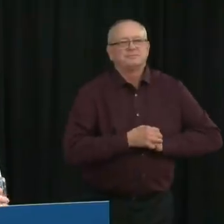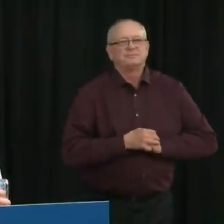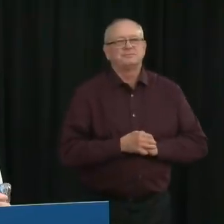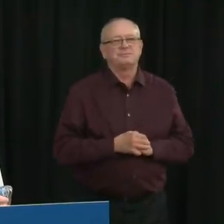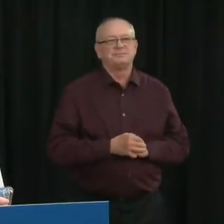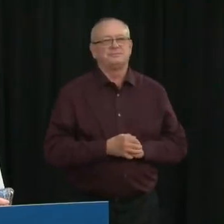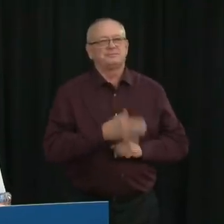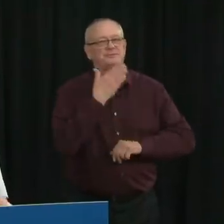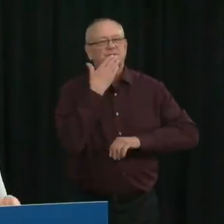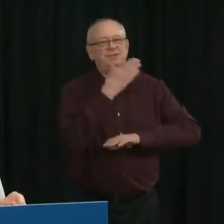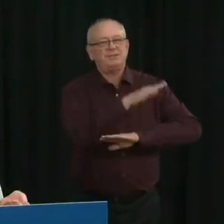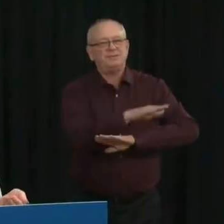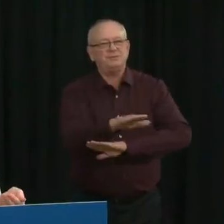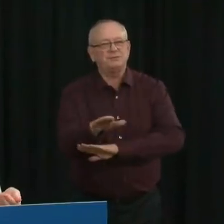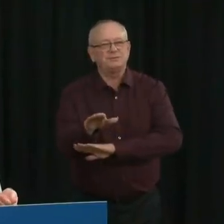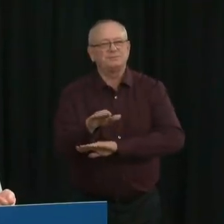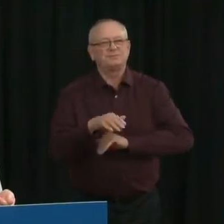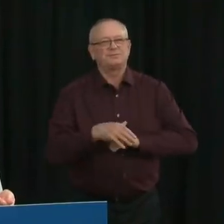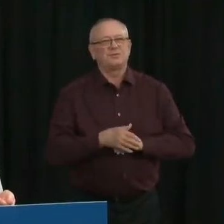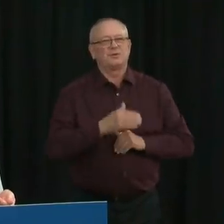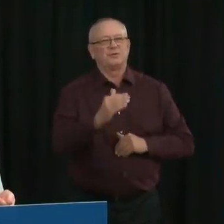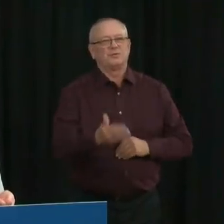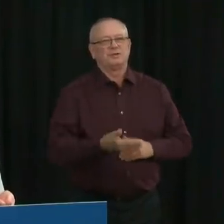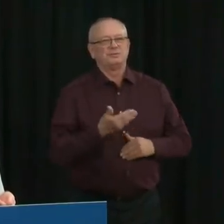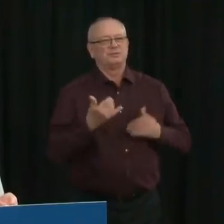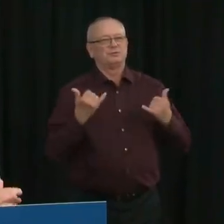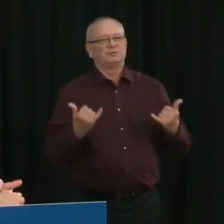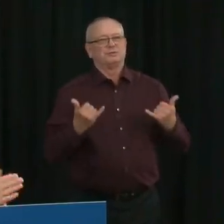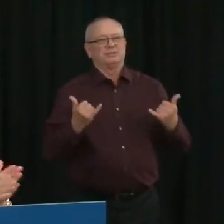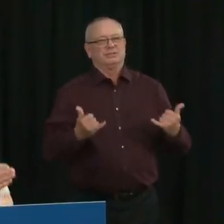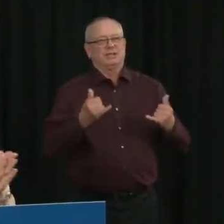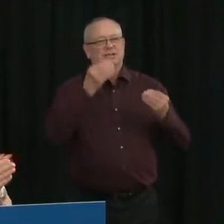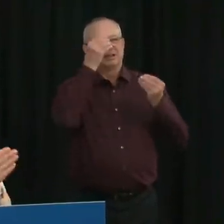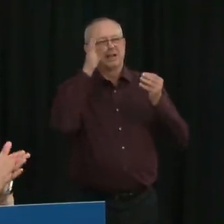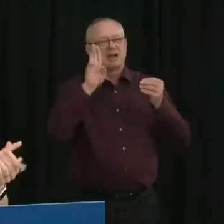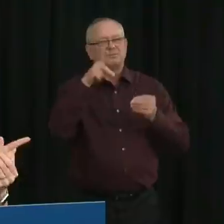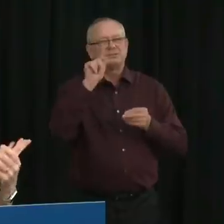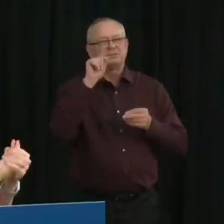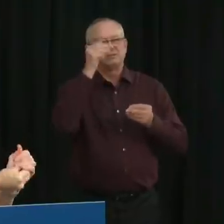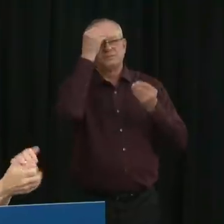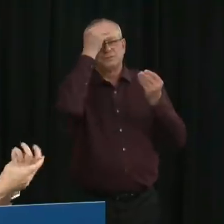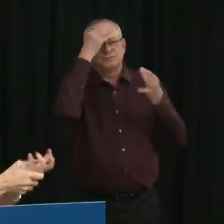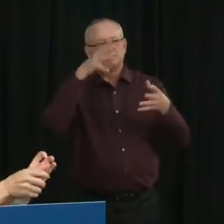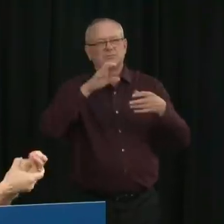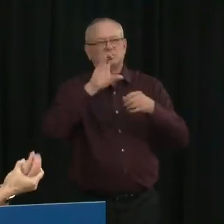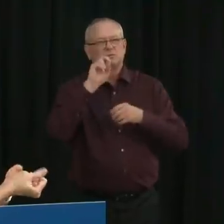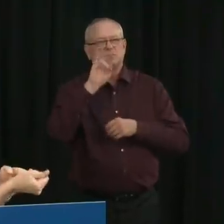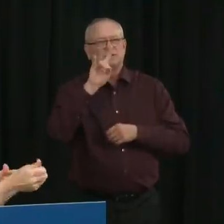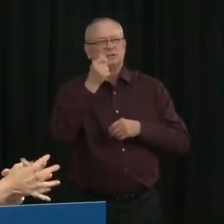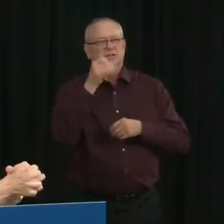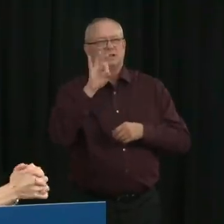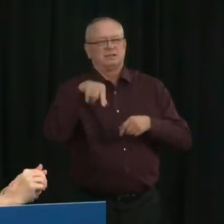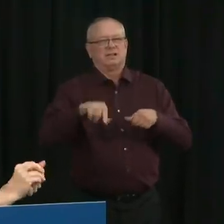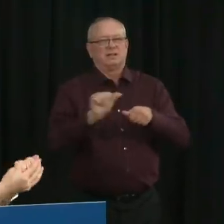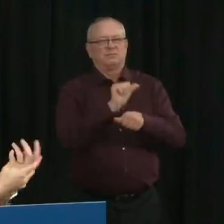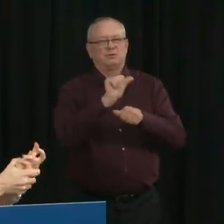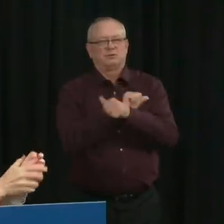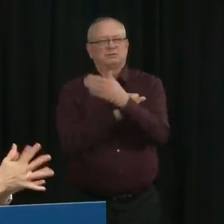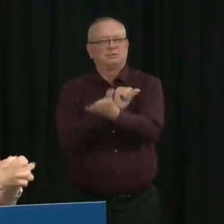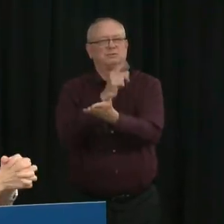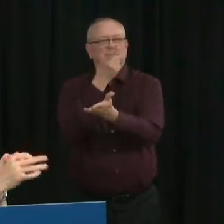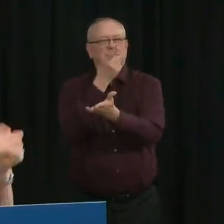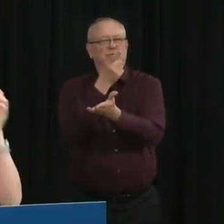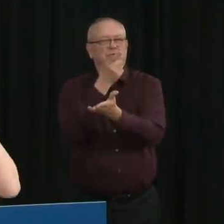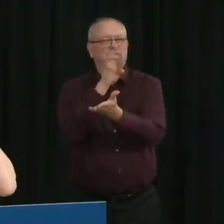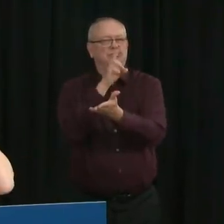Good afternoon, everyone. Welcome to today's update on COVID-19 in Alberta. With us, as always, is Dr. Dina Hinshaw, Chief